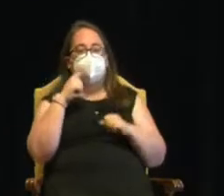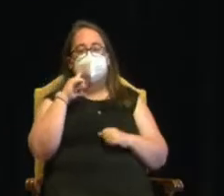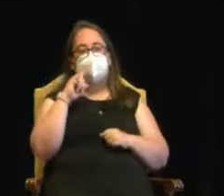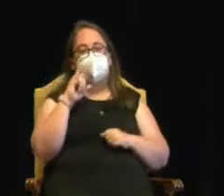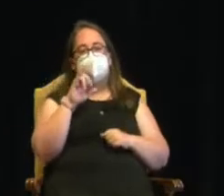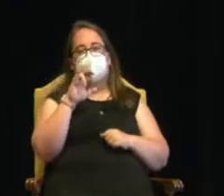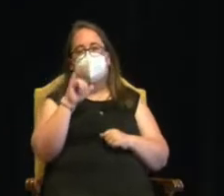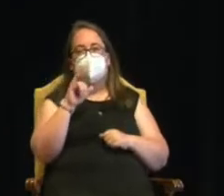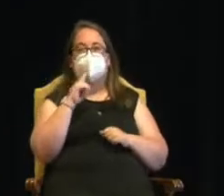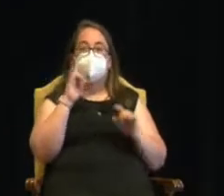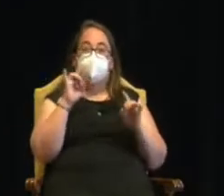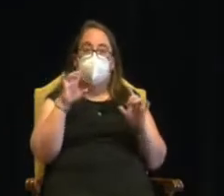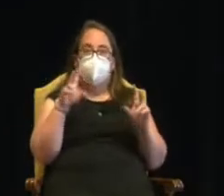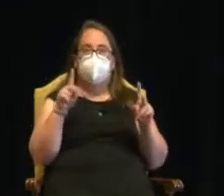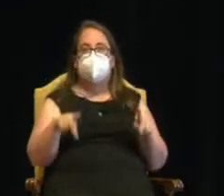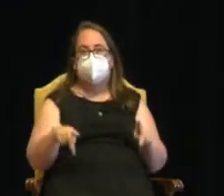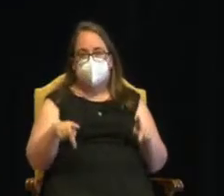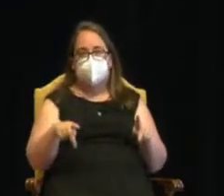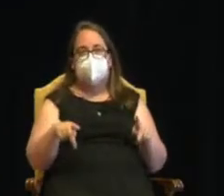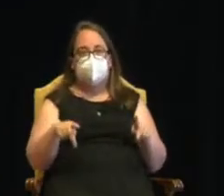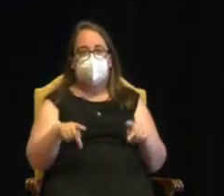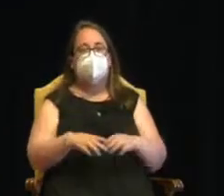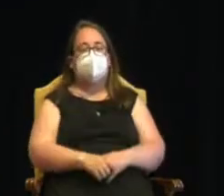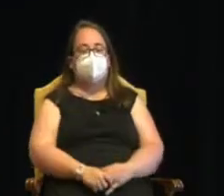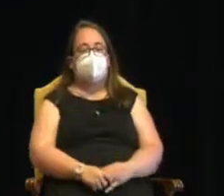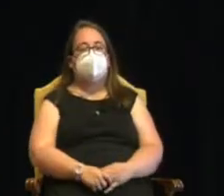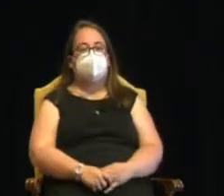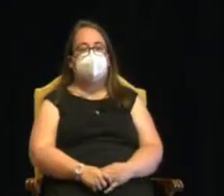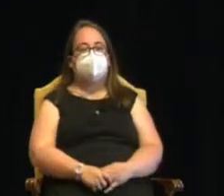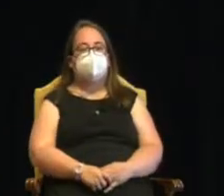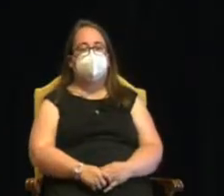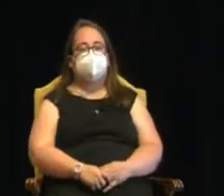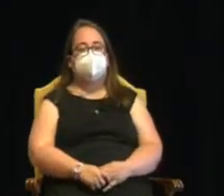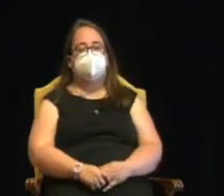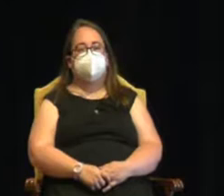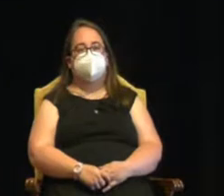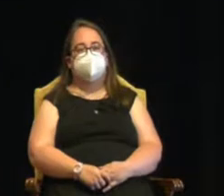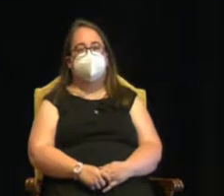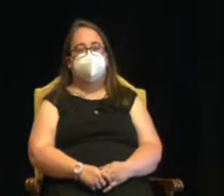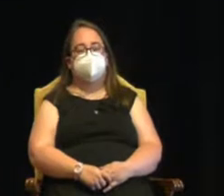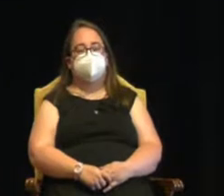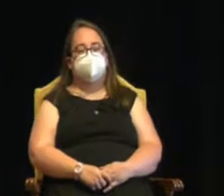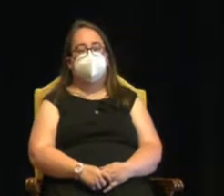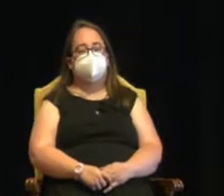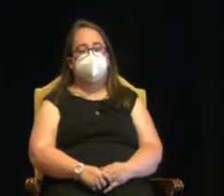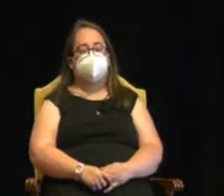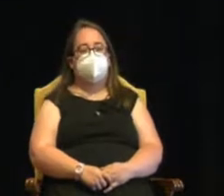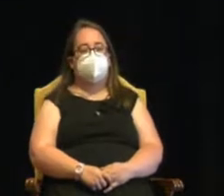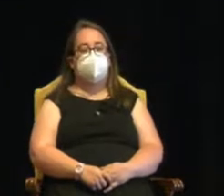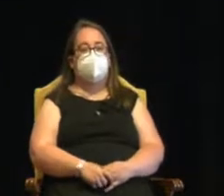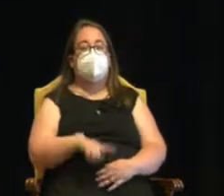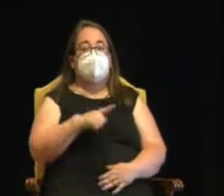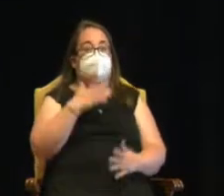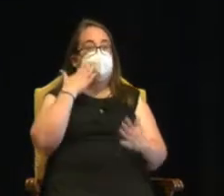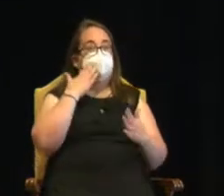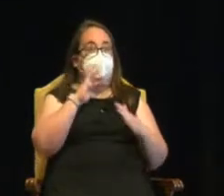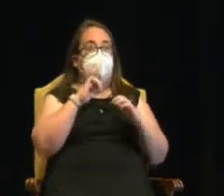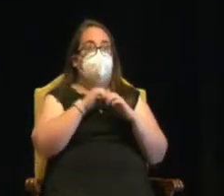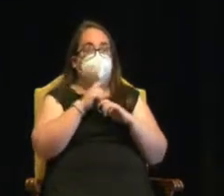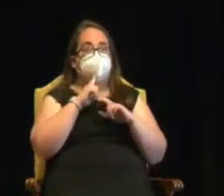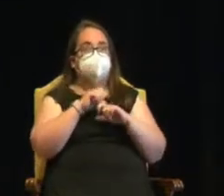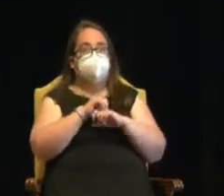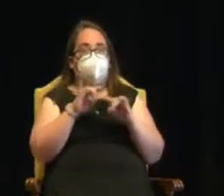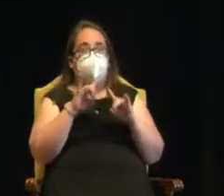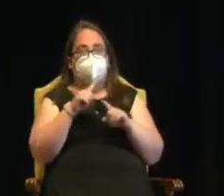is horrible, and it's kind of fascinating how he doesn't know how horrible he